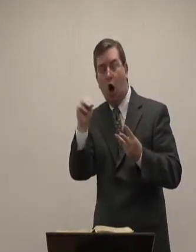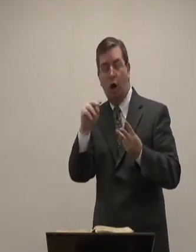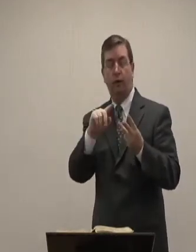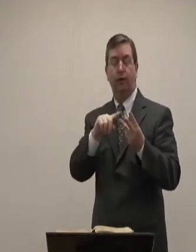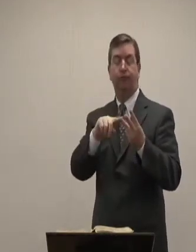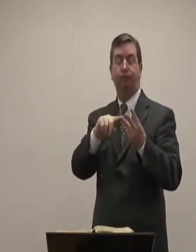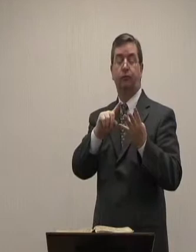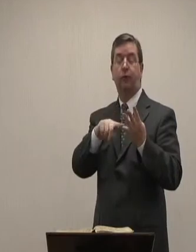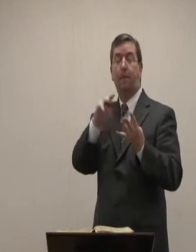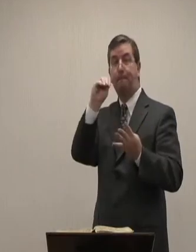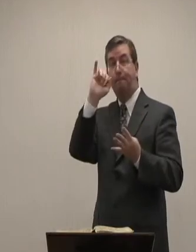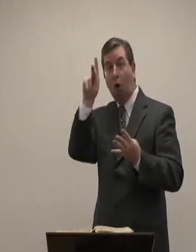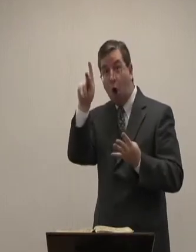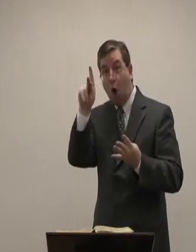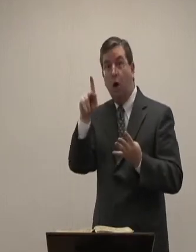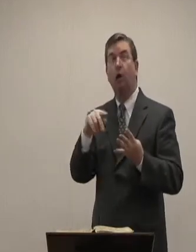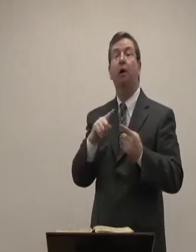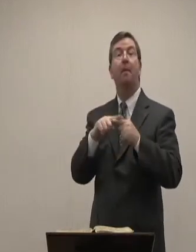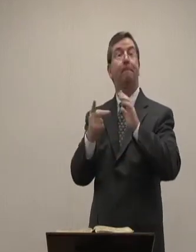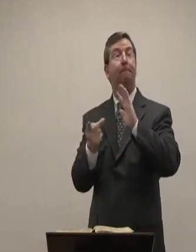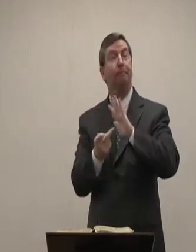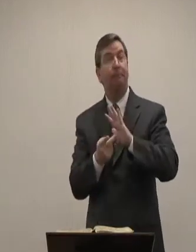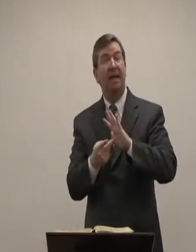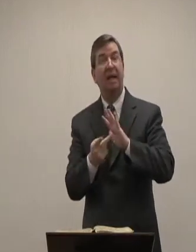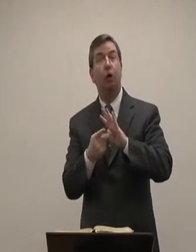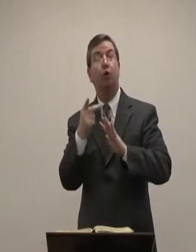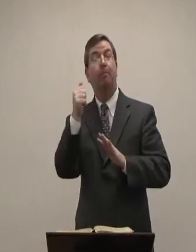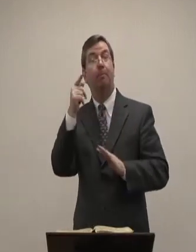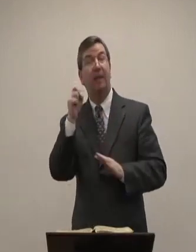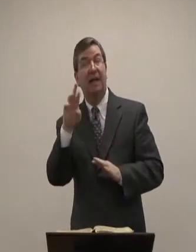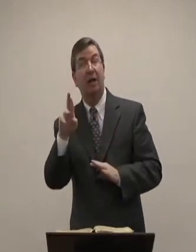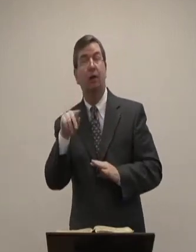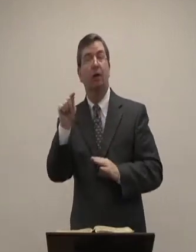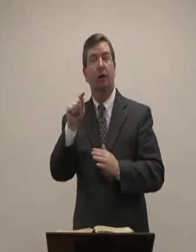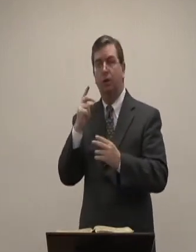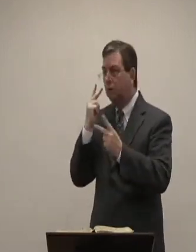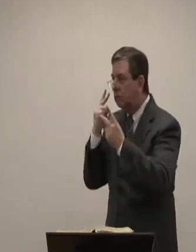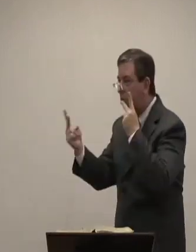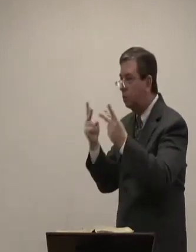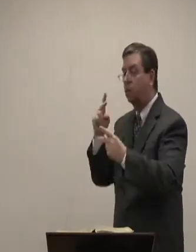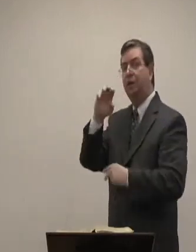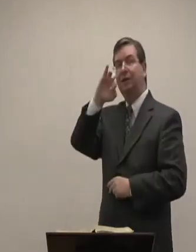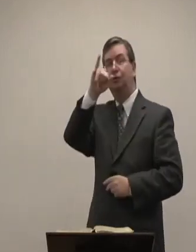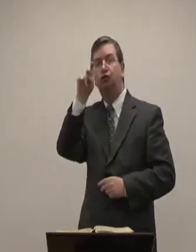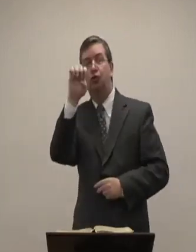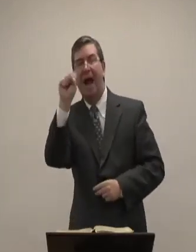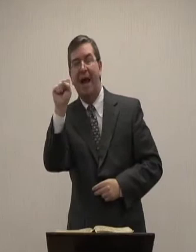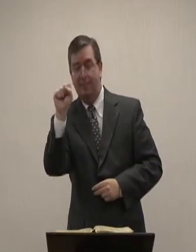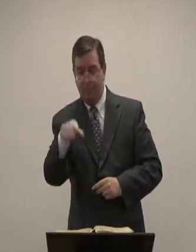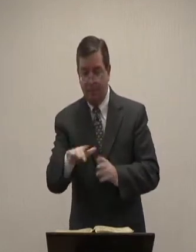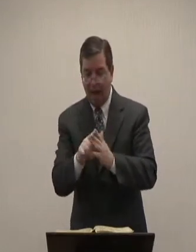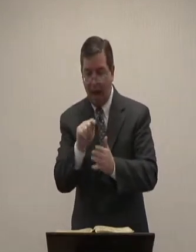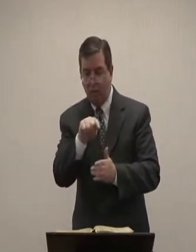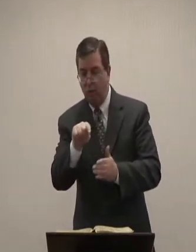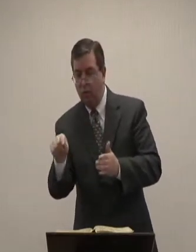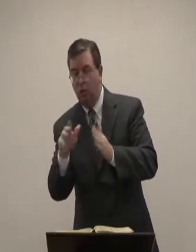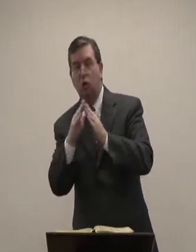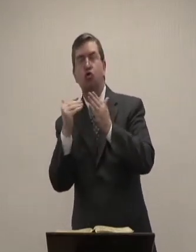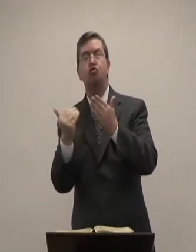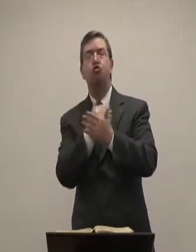And it was Mary, Luke, John, Peter, they all came together. James, they all were